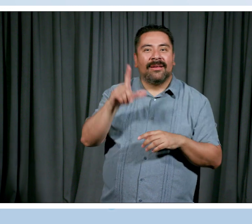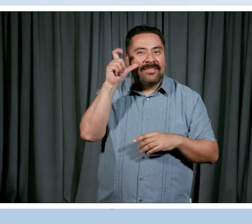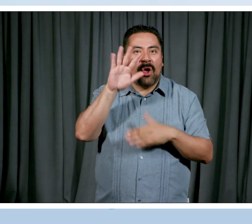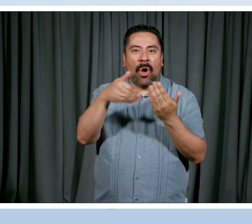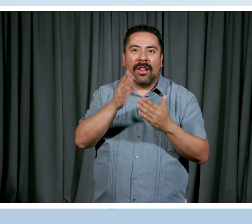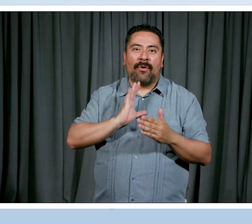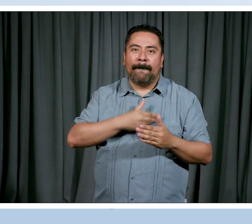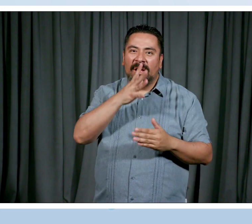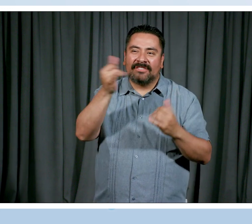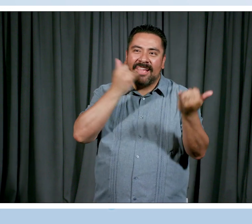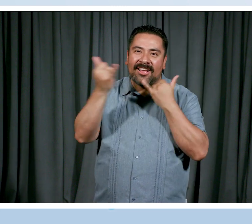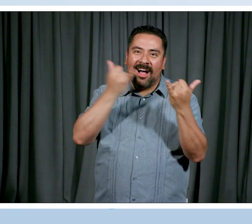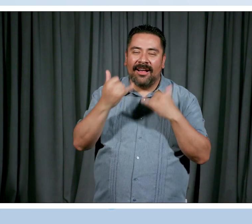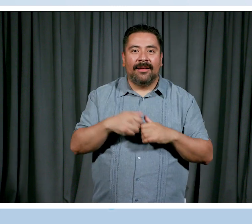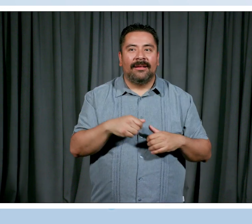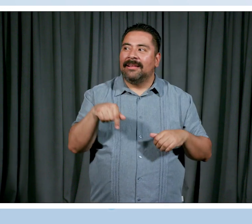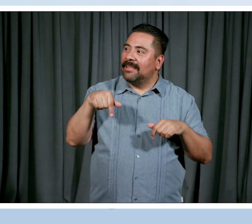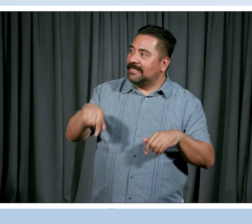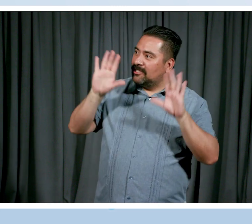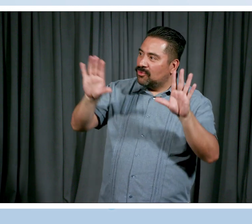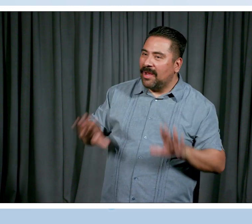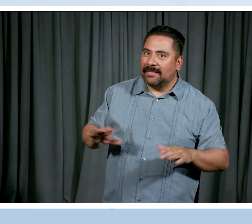So could do it. funny. Yeah, but this was great. Yeah.